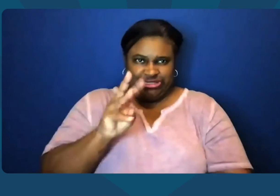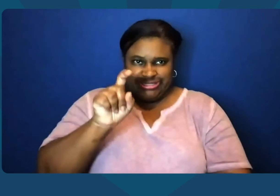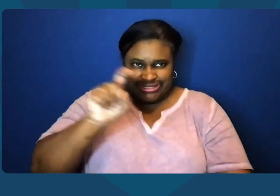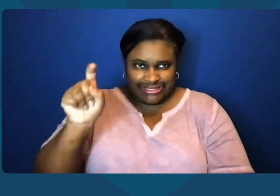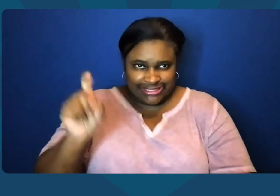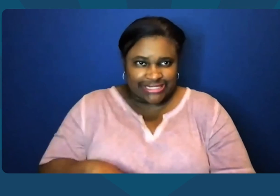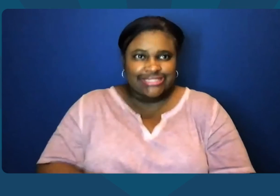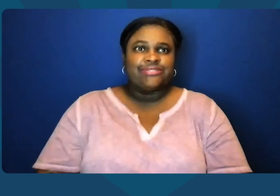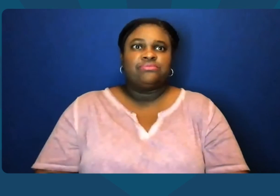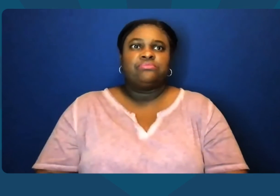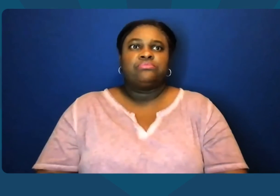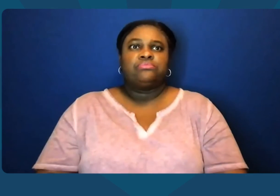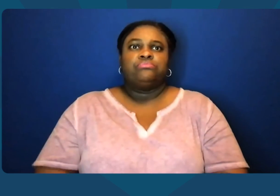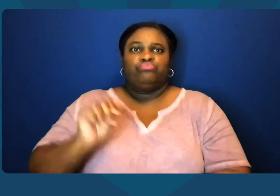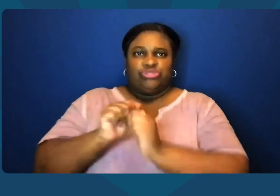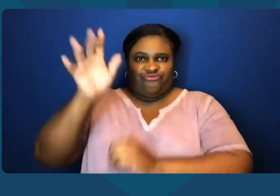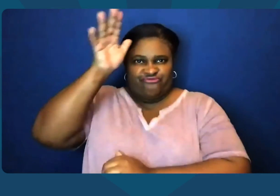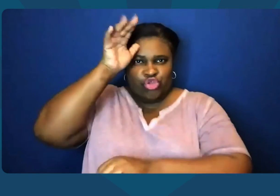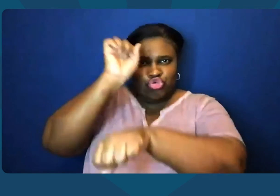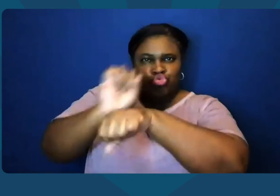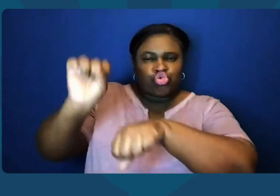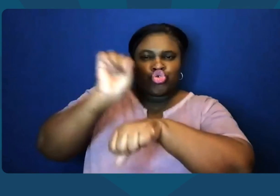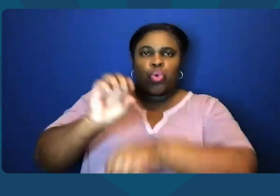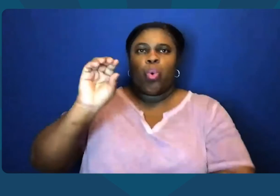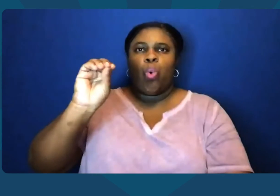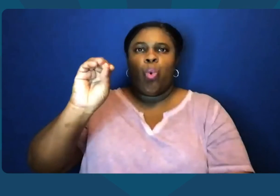where his father worked in the oil industry.